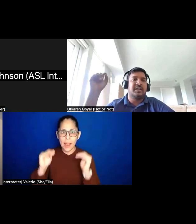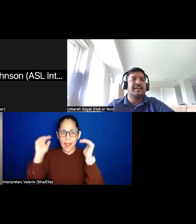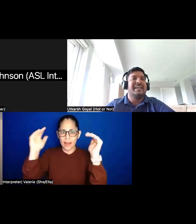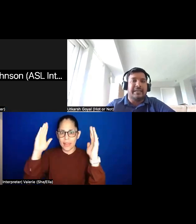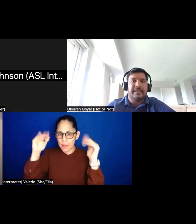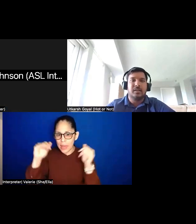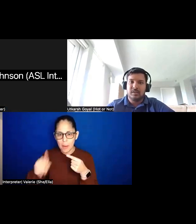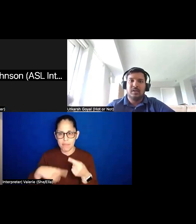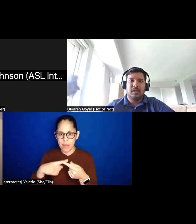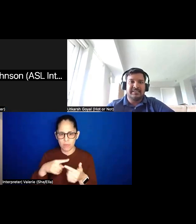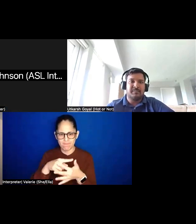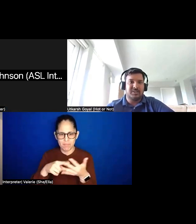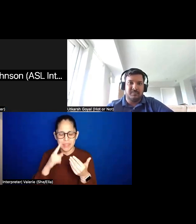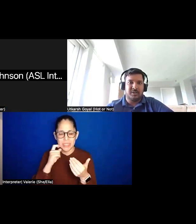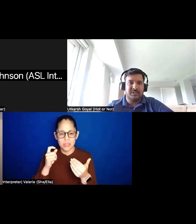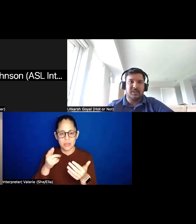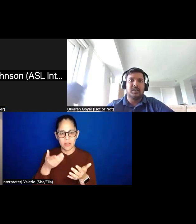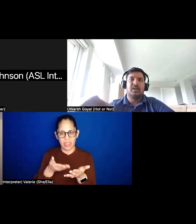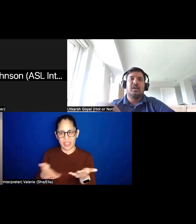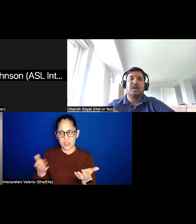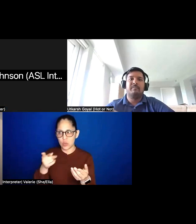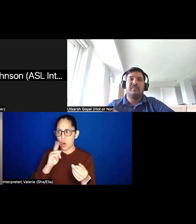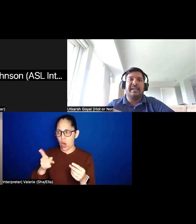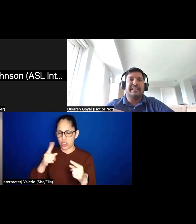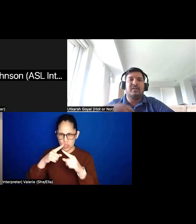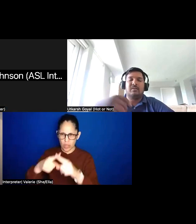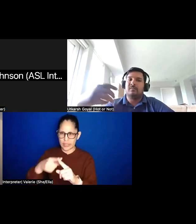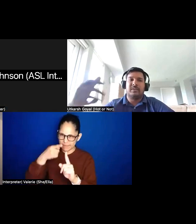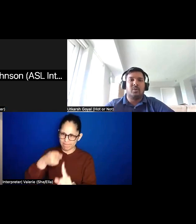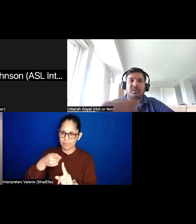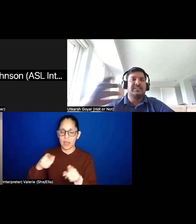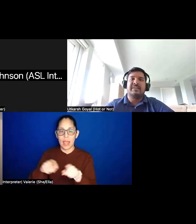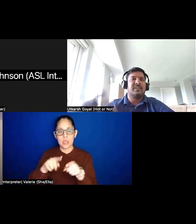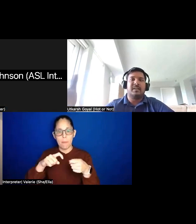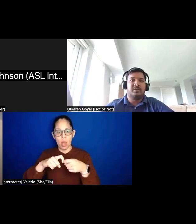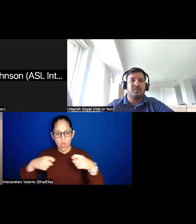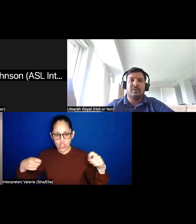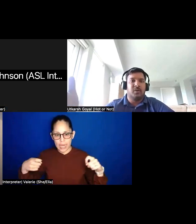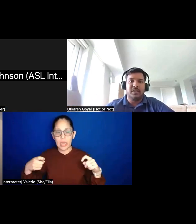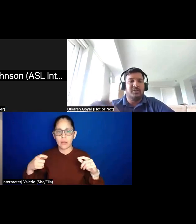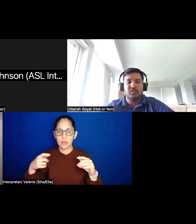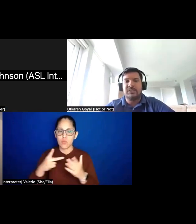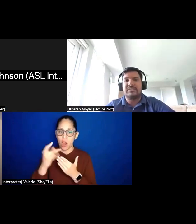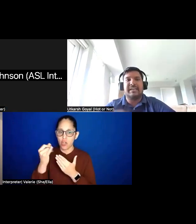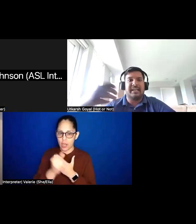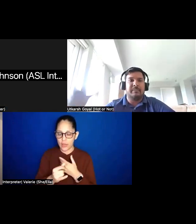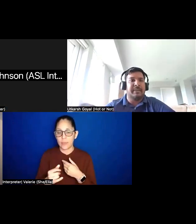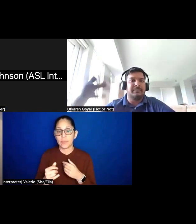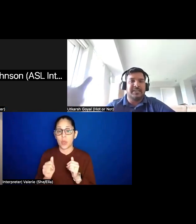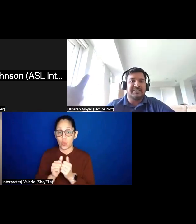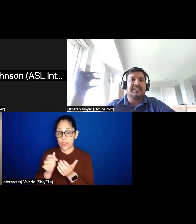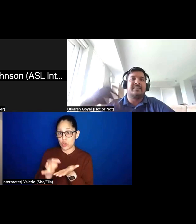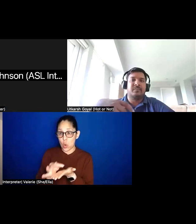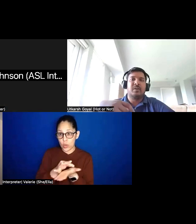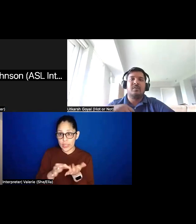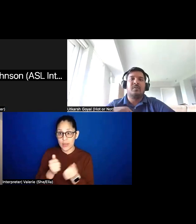you're targeting directly as a blockchain project. And then with tokens and everything, rewarding the users, that again